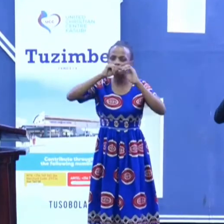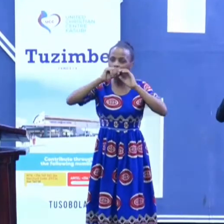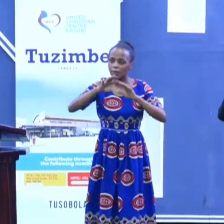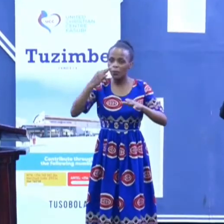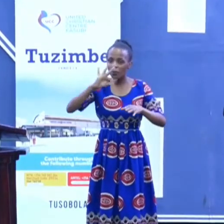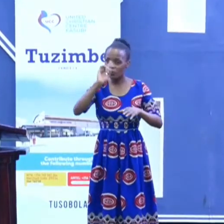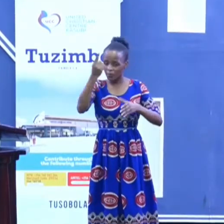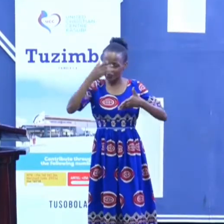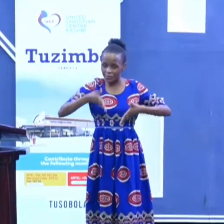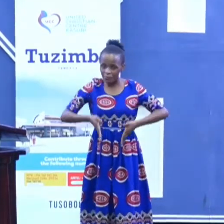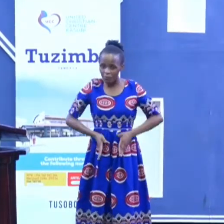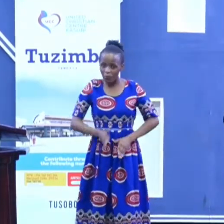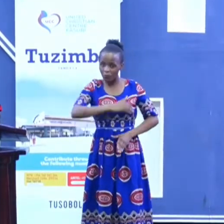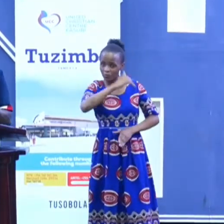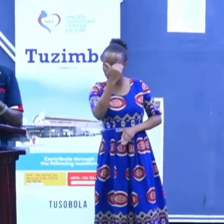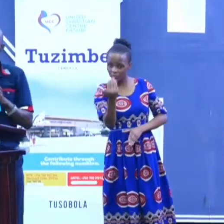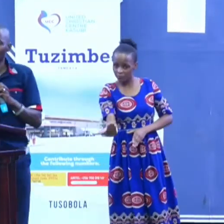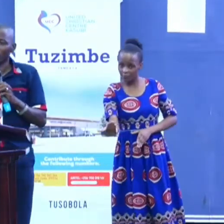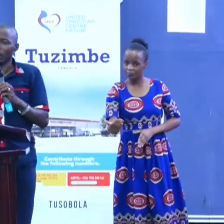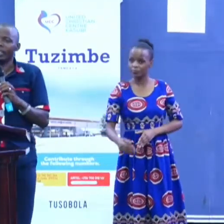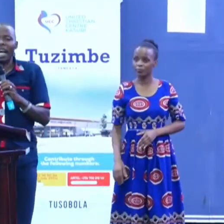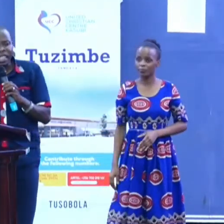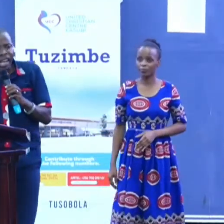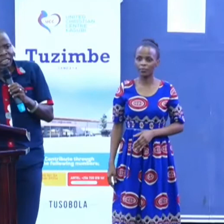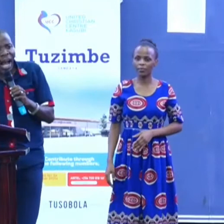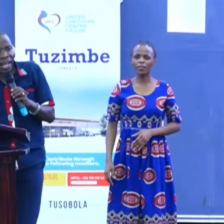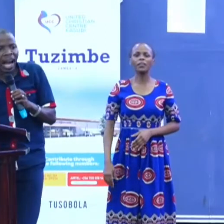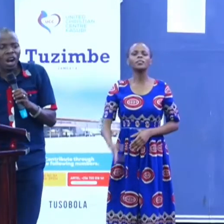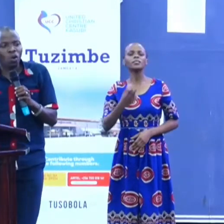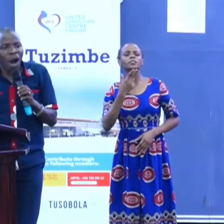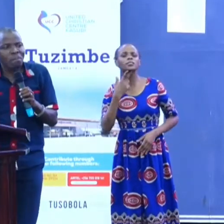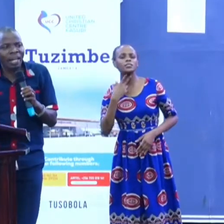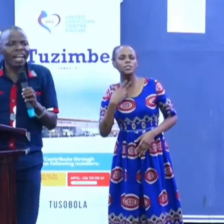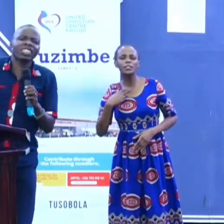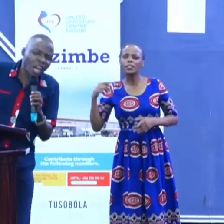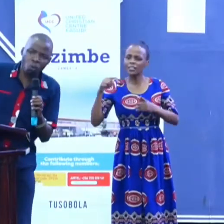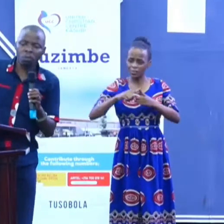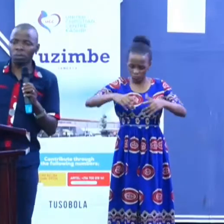for him to be able to get the blessing of the firstborn, it